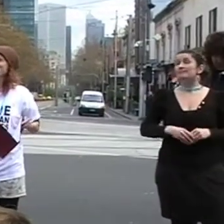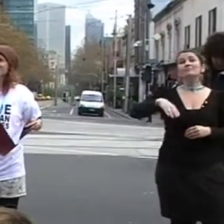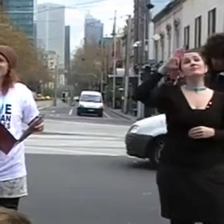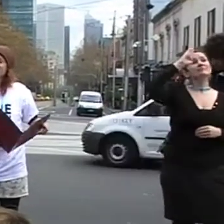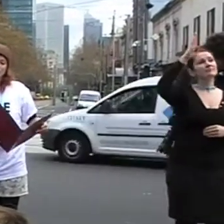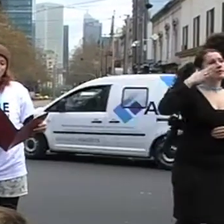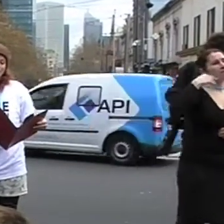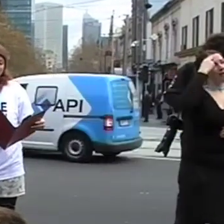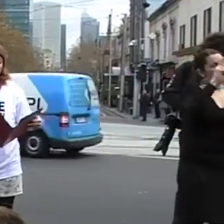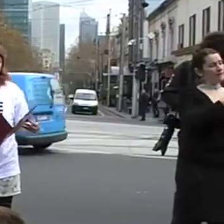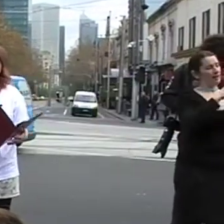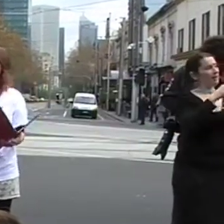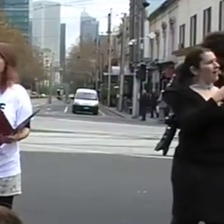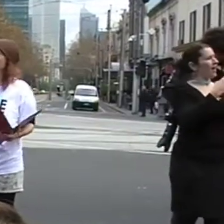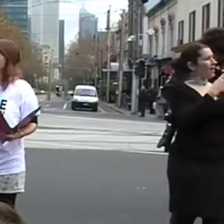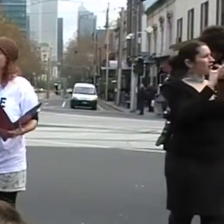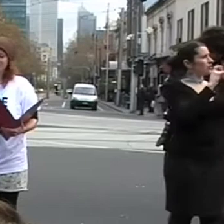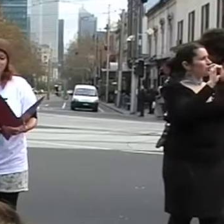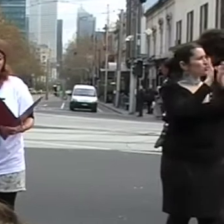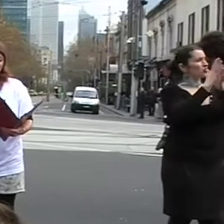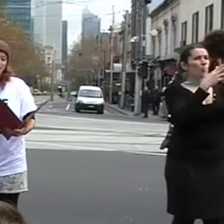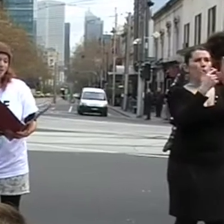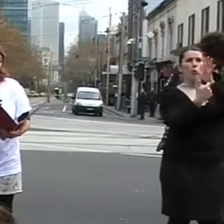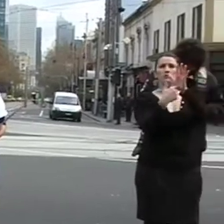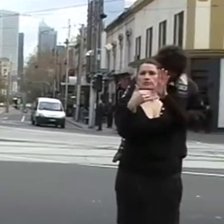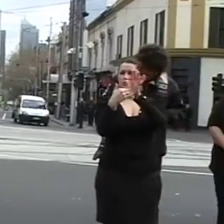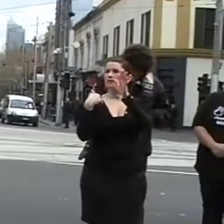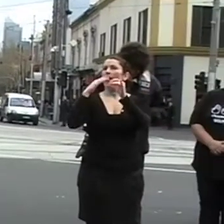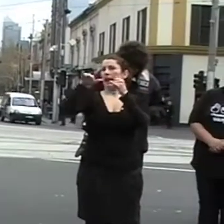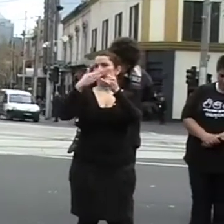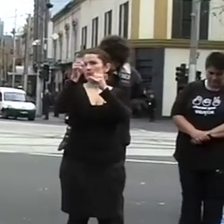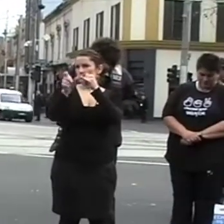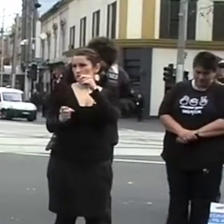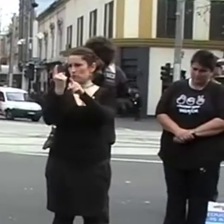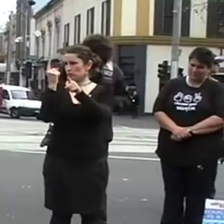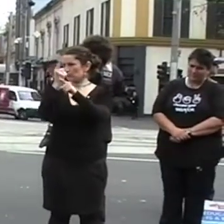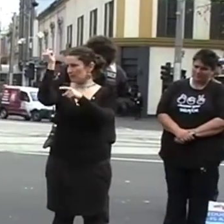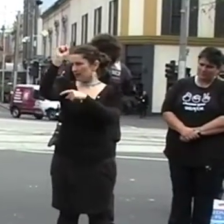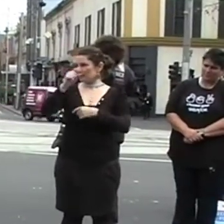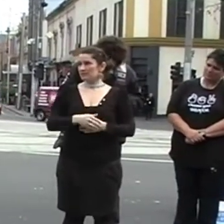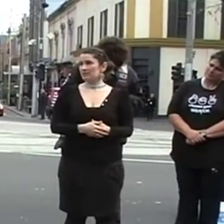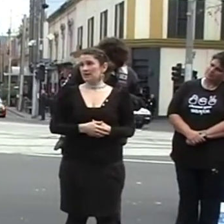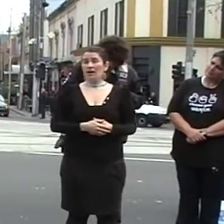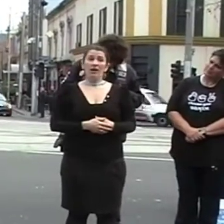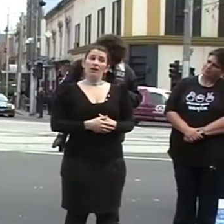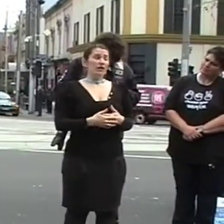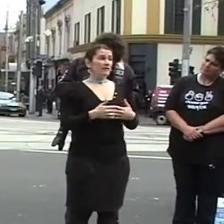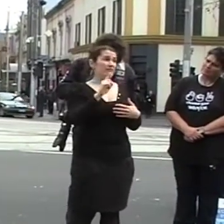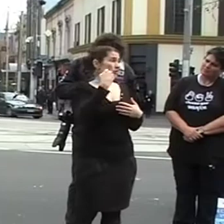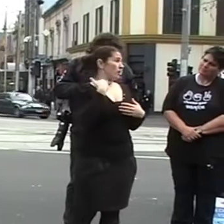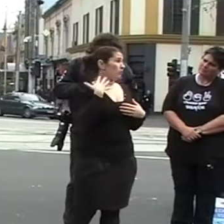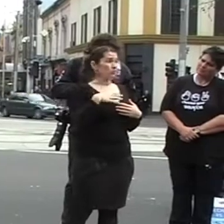Hi, my name is Lana Schwarcz. I'll be your last speaker for today. I just wanted to thank everyone for supporting our